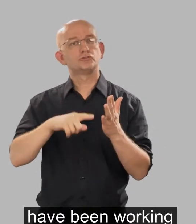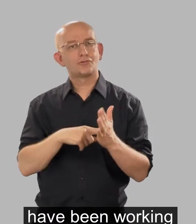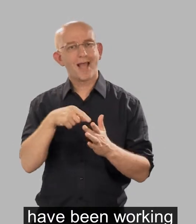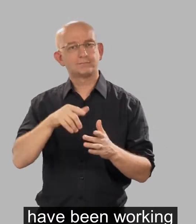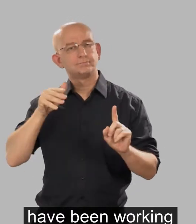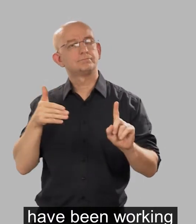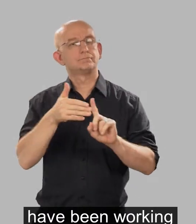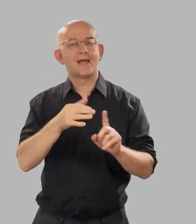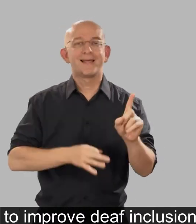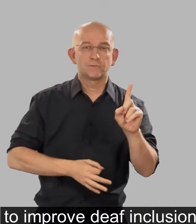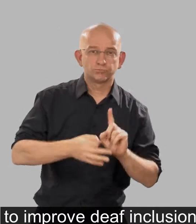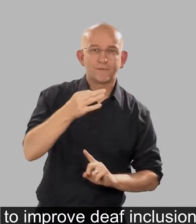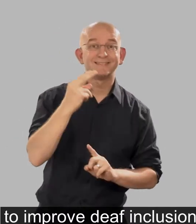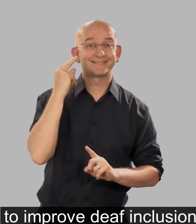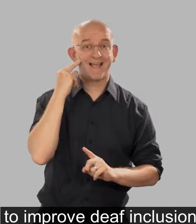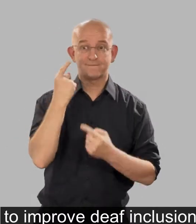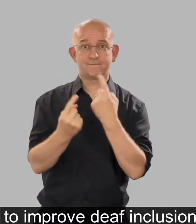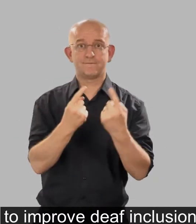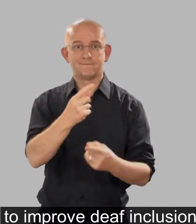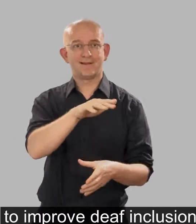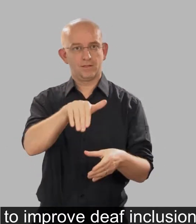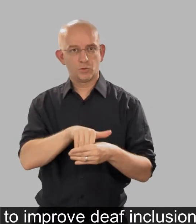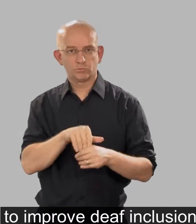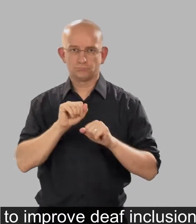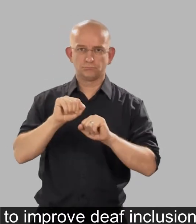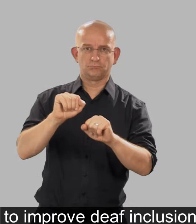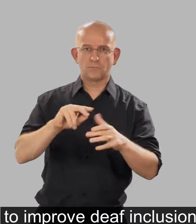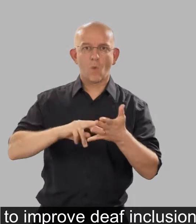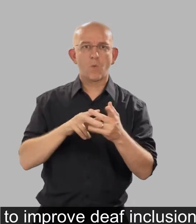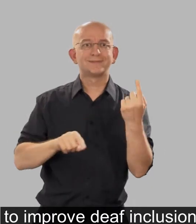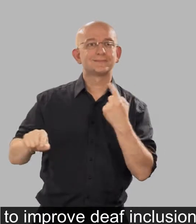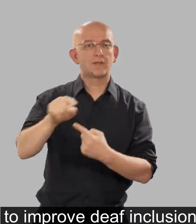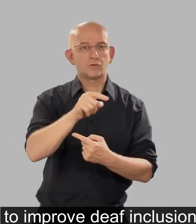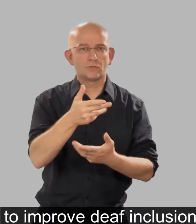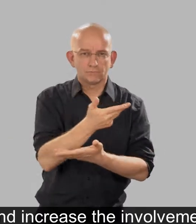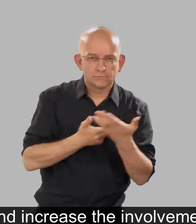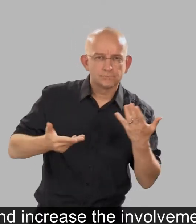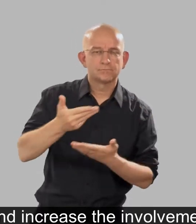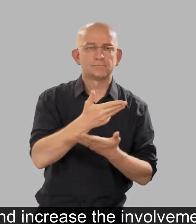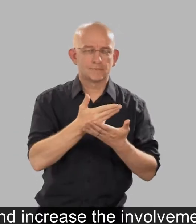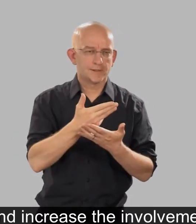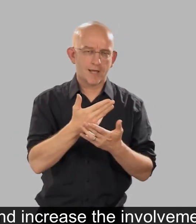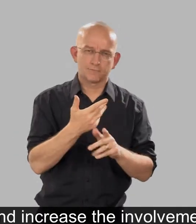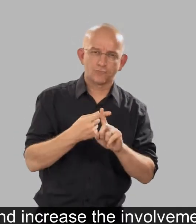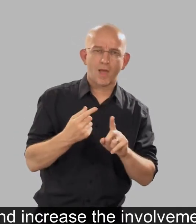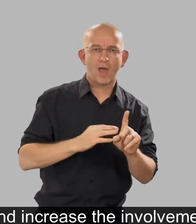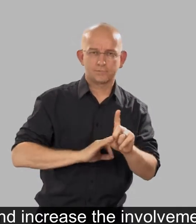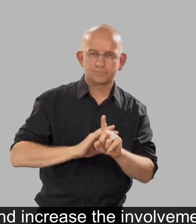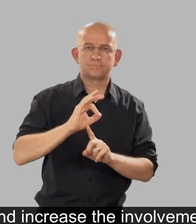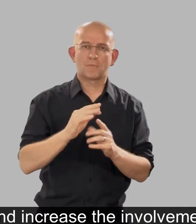project to improve deaf inclusion in the work of their organisations and increase the involvement of